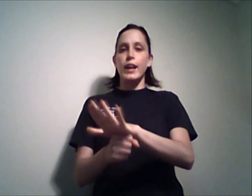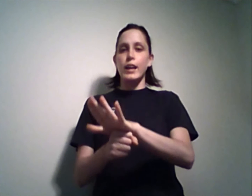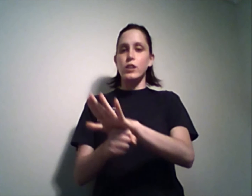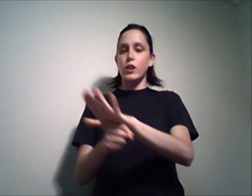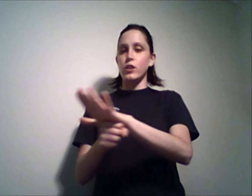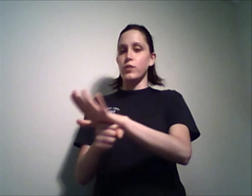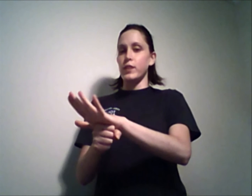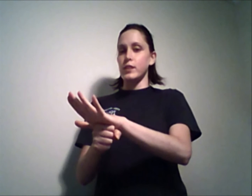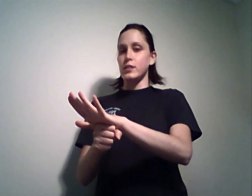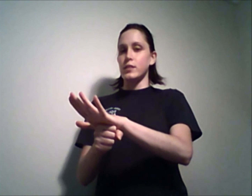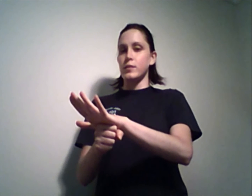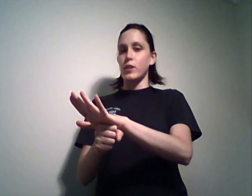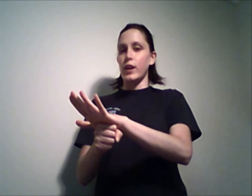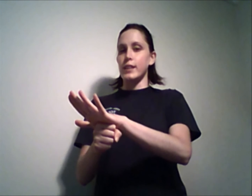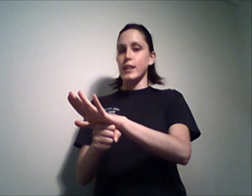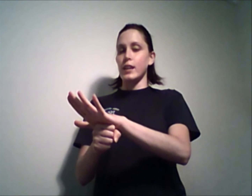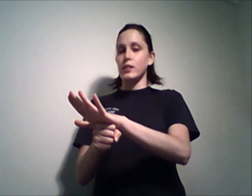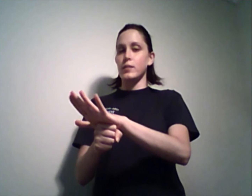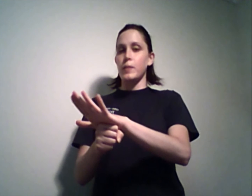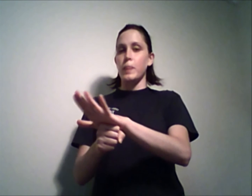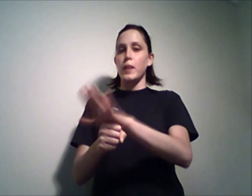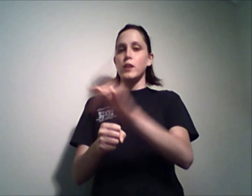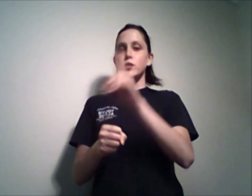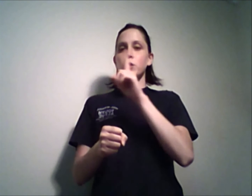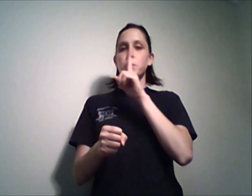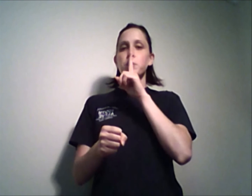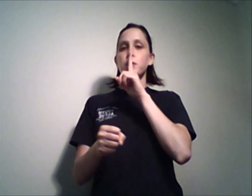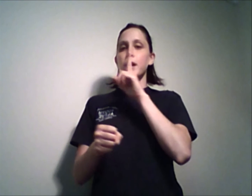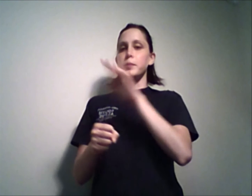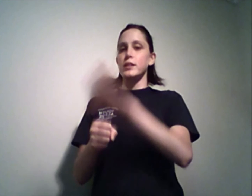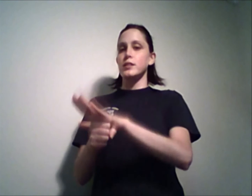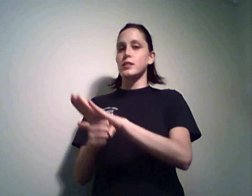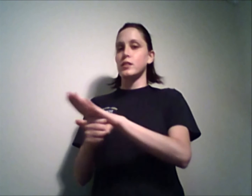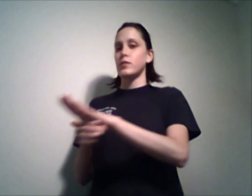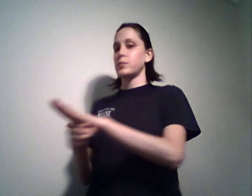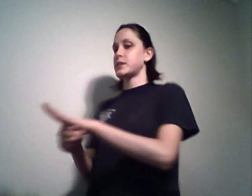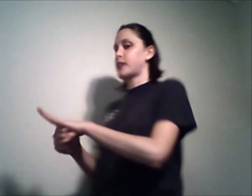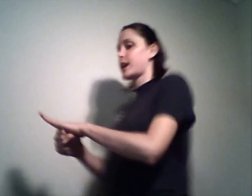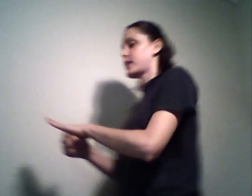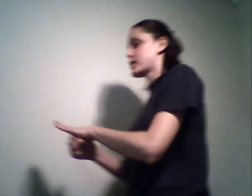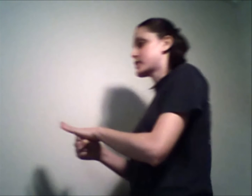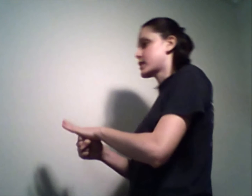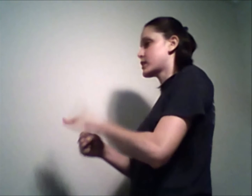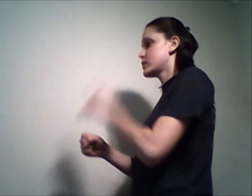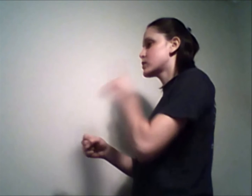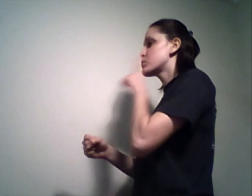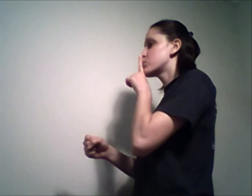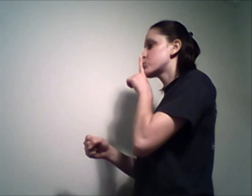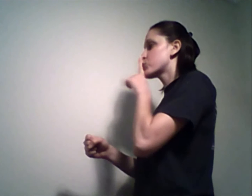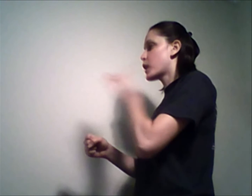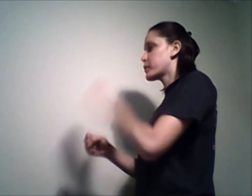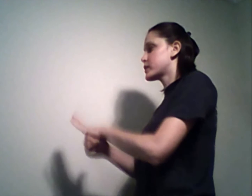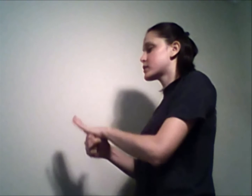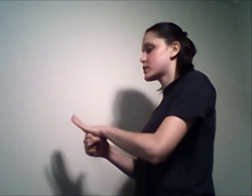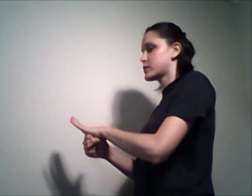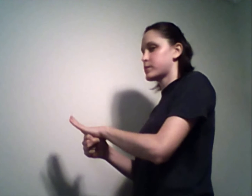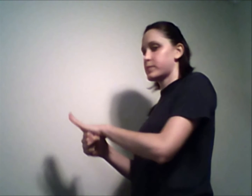on your fist, or S hand. So promise. From the side, that looks like this. Promise.